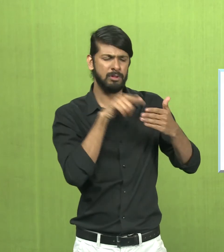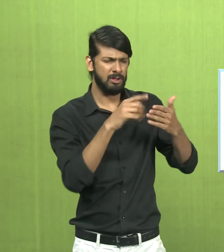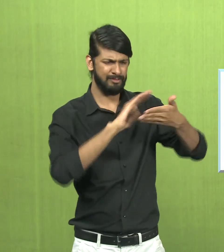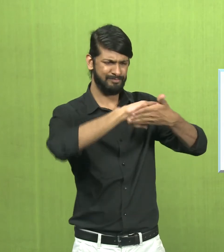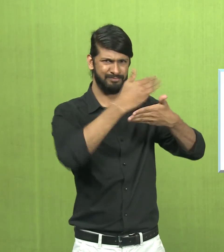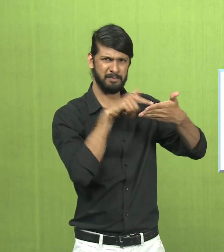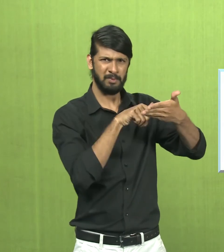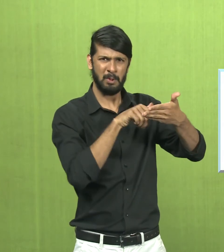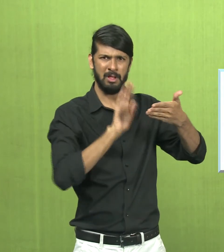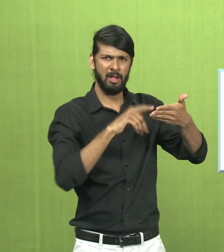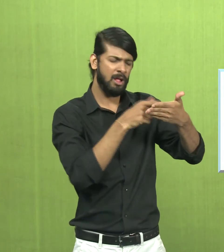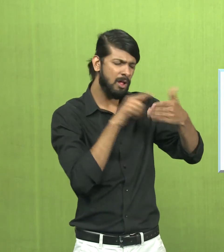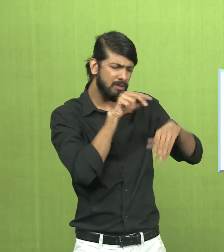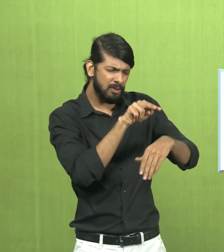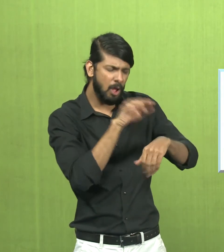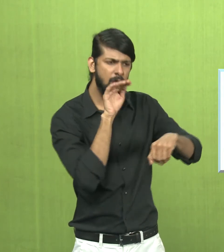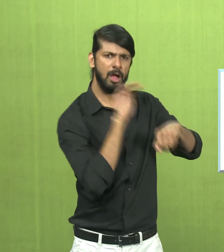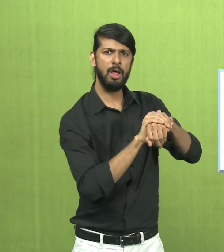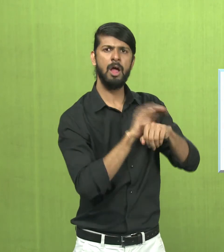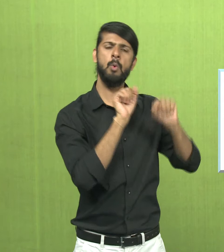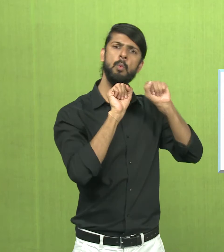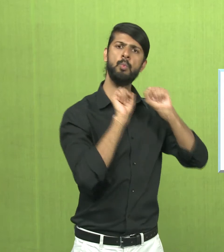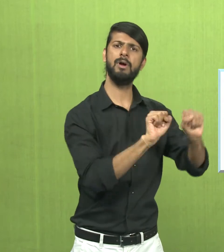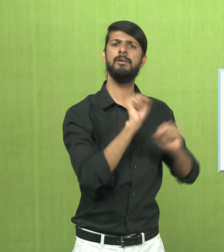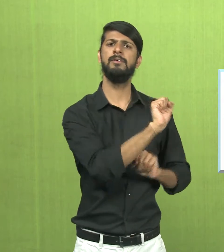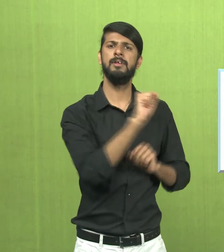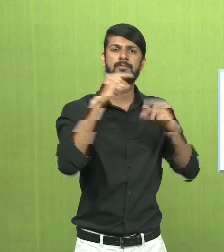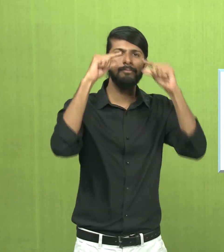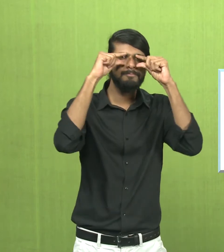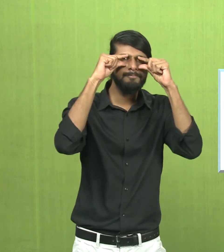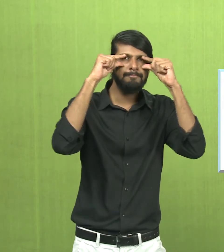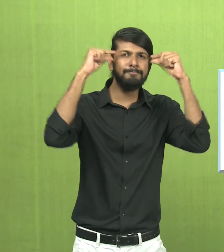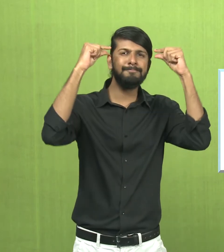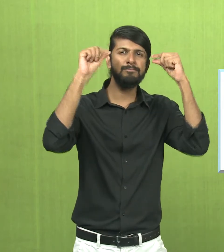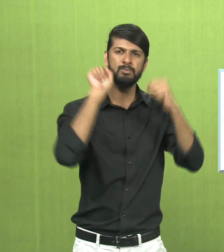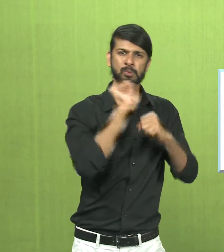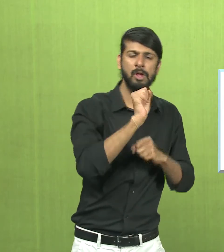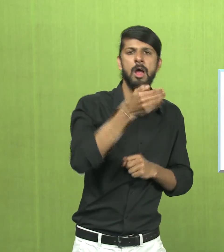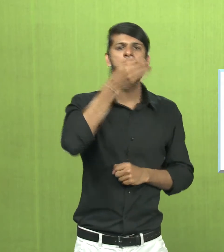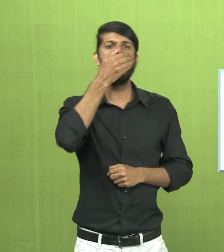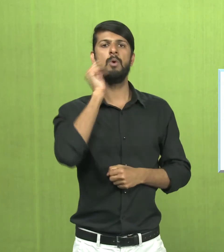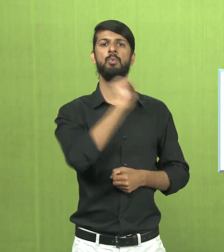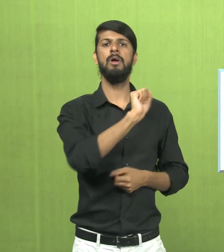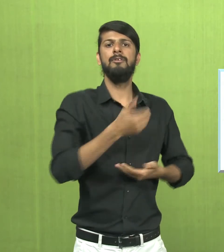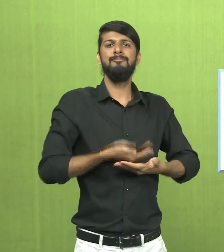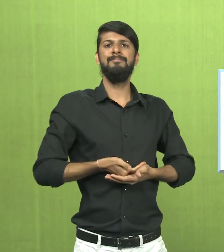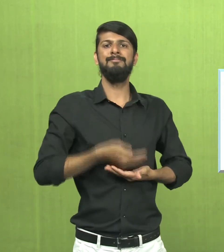Jain paintings could be easily identified by design of the angular eyes,